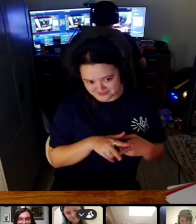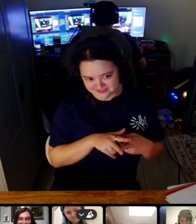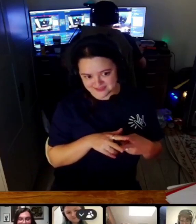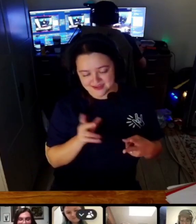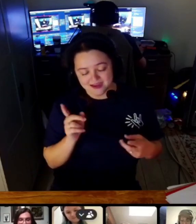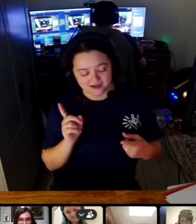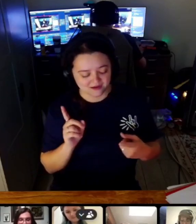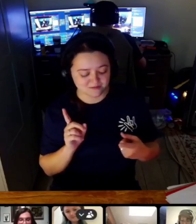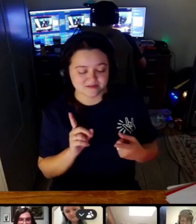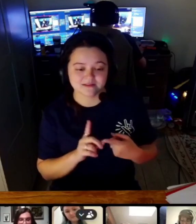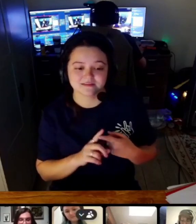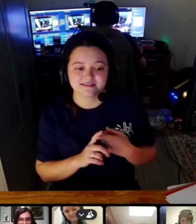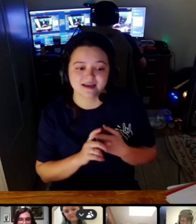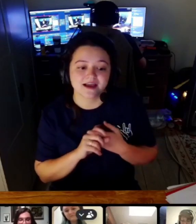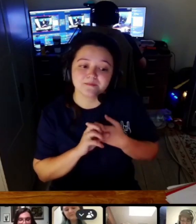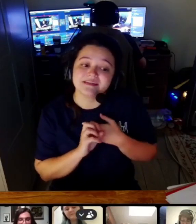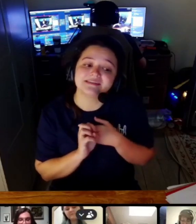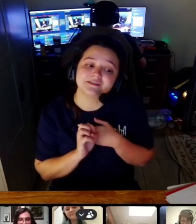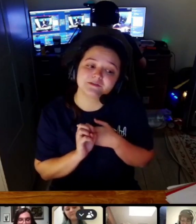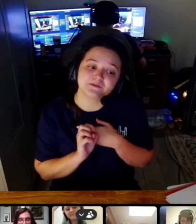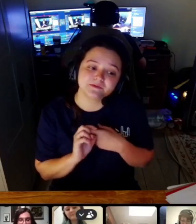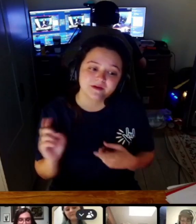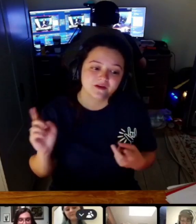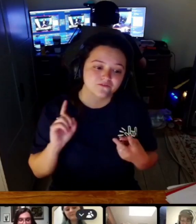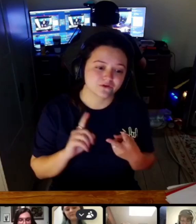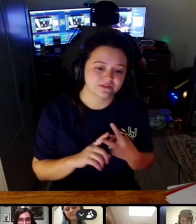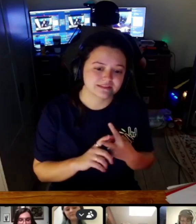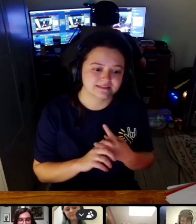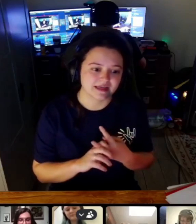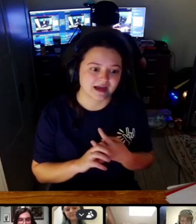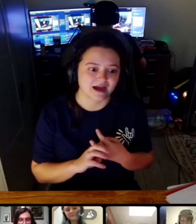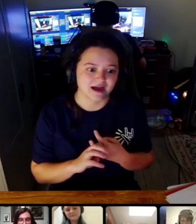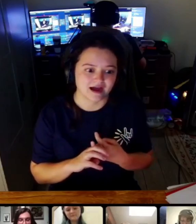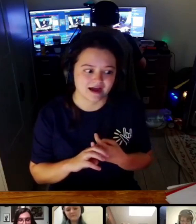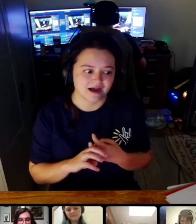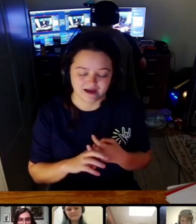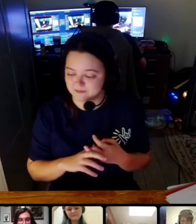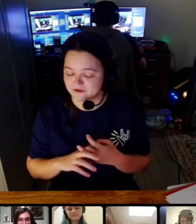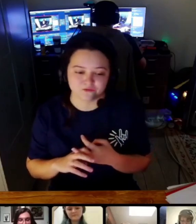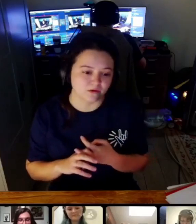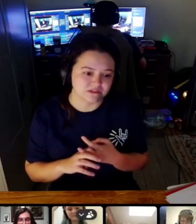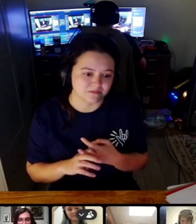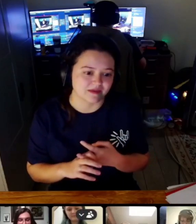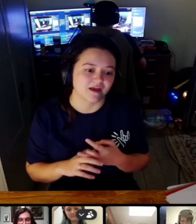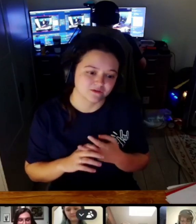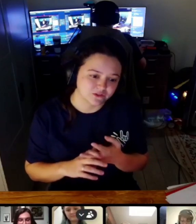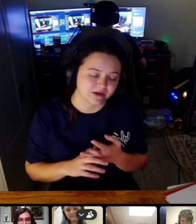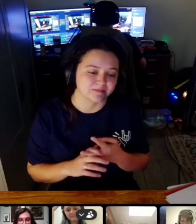miss. There is like I miss you versus like I'm gonna throw something. Oh shoot, I